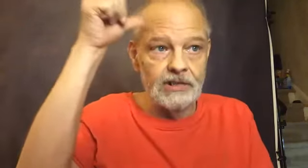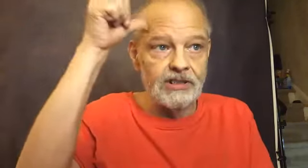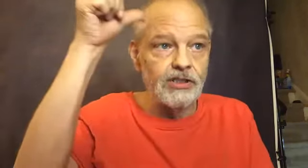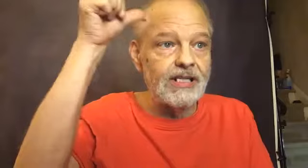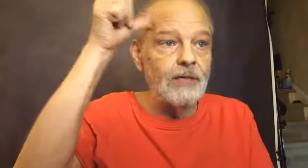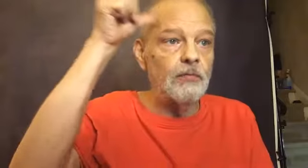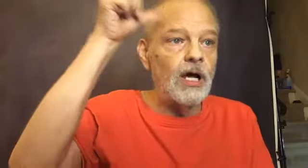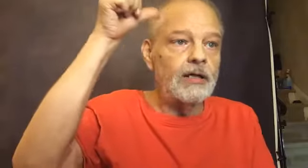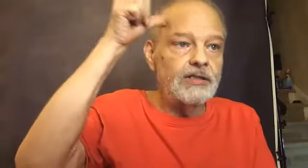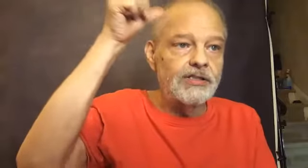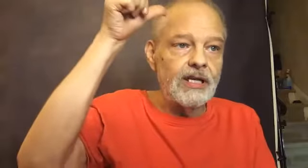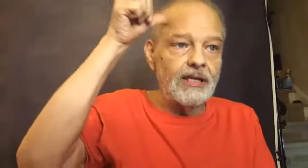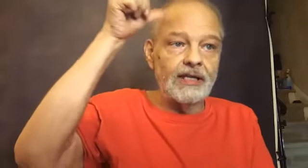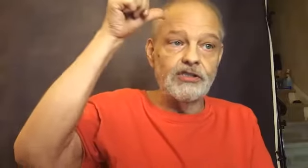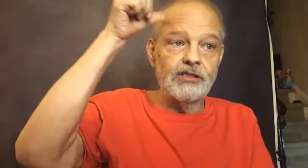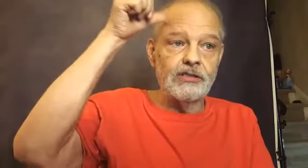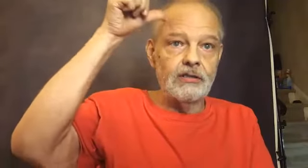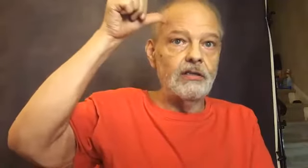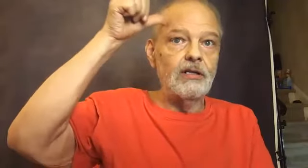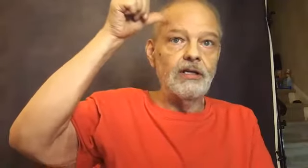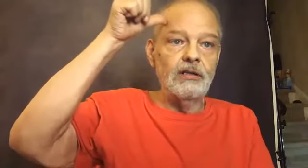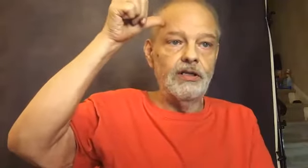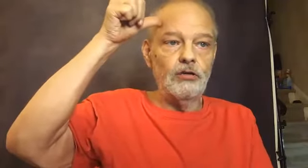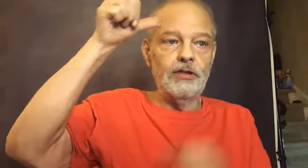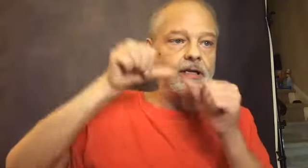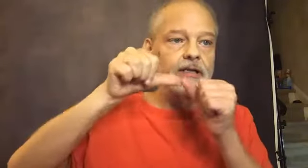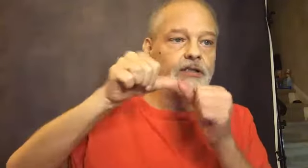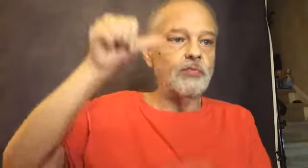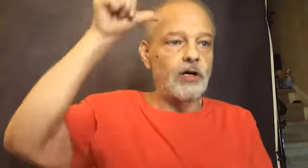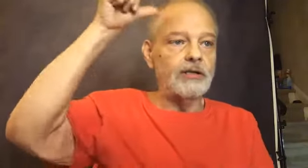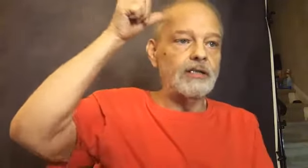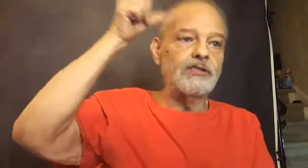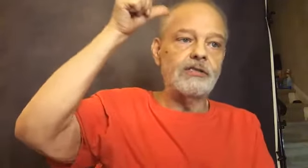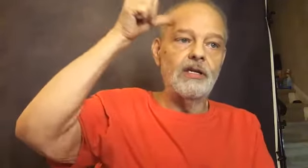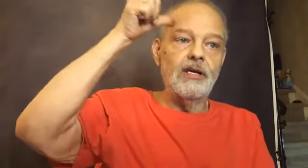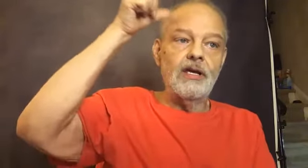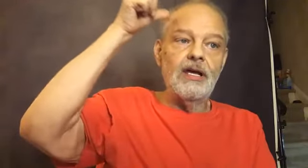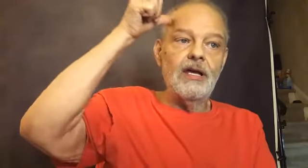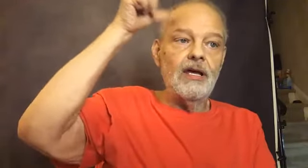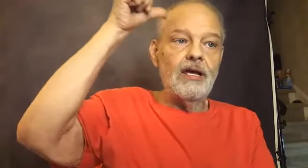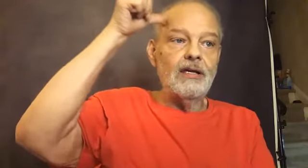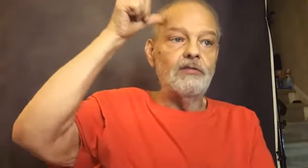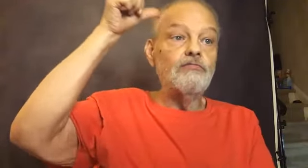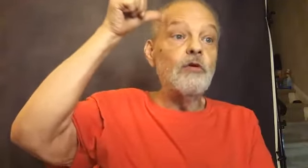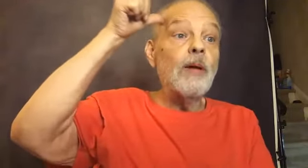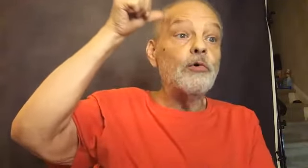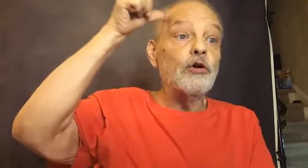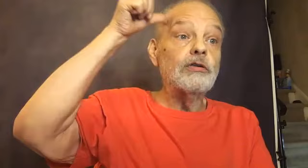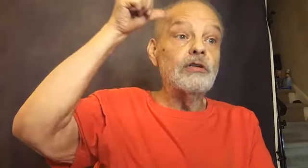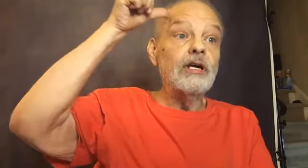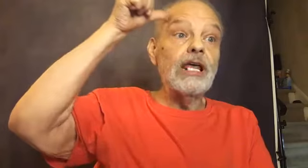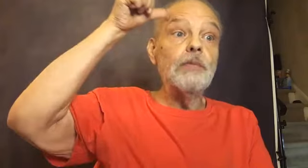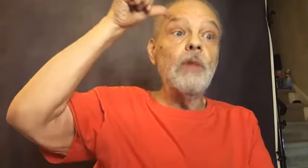That's just keep in mind. Just that's just, you don't need the continue part. That's just remember. Keep in